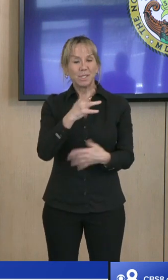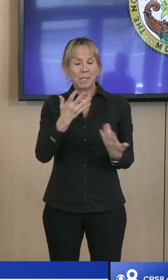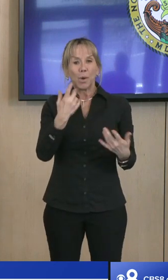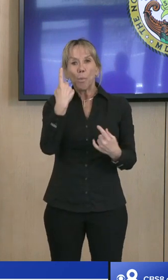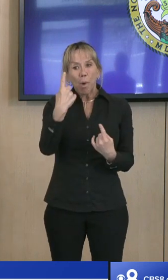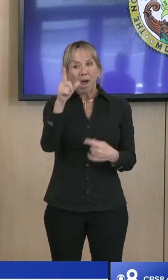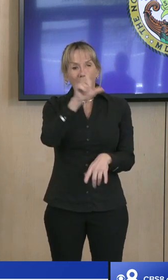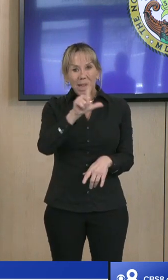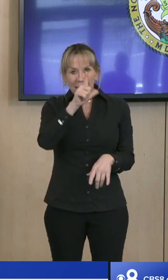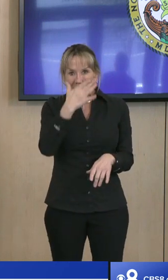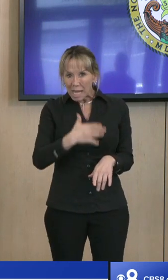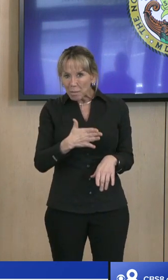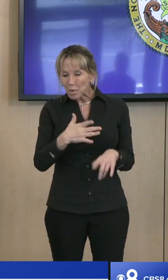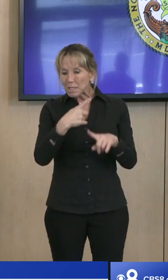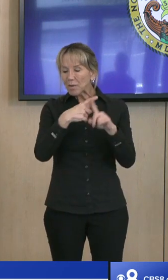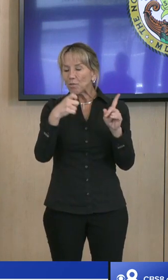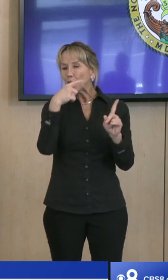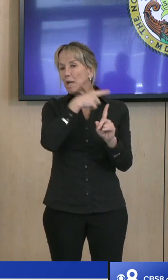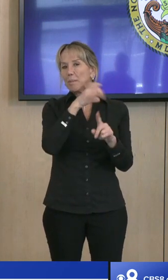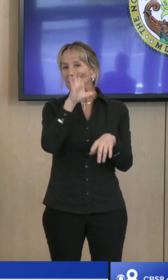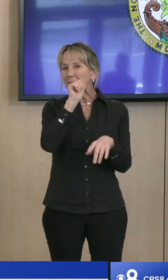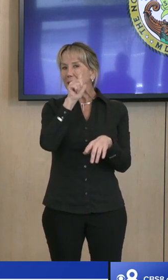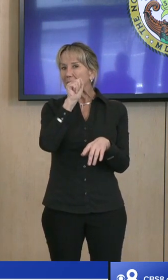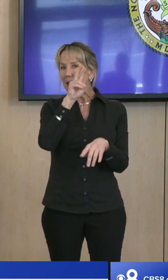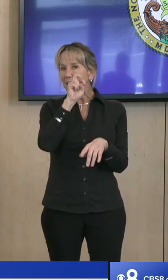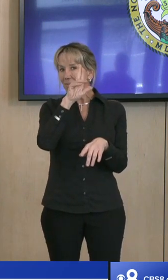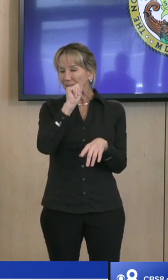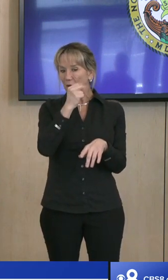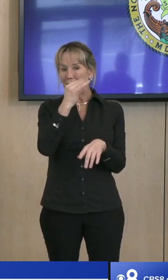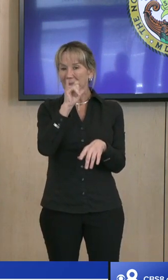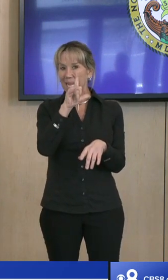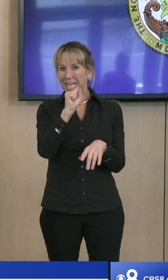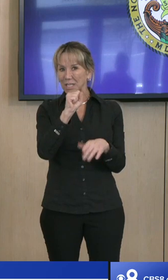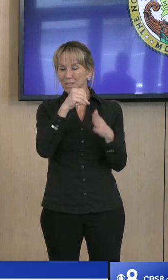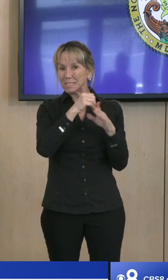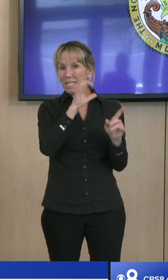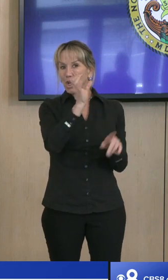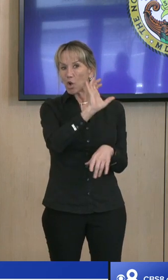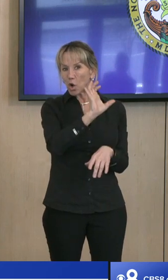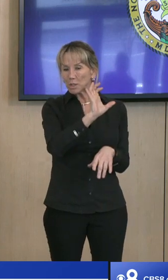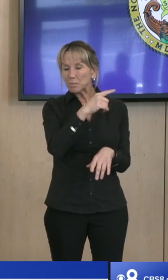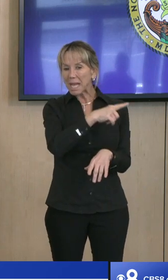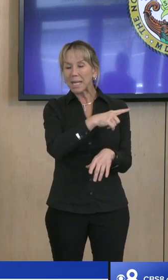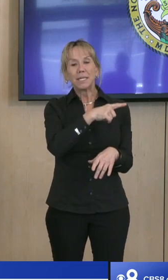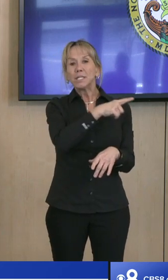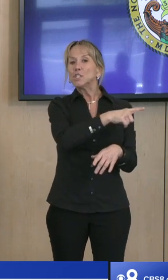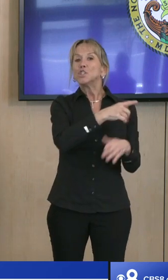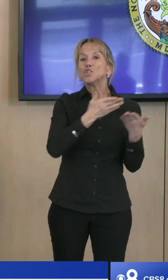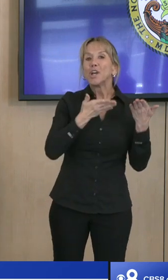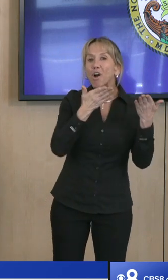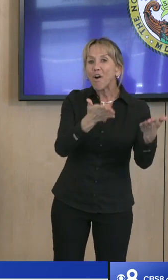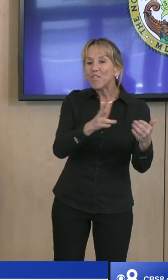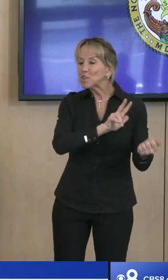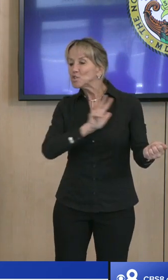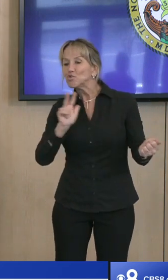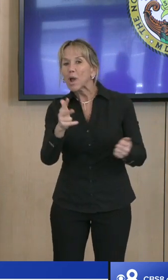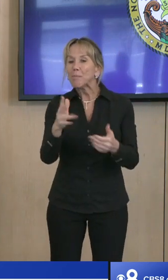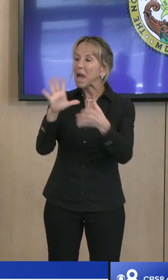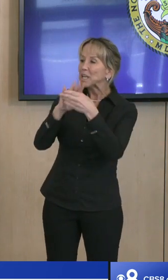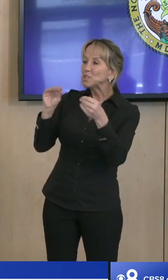librarian from Calavera Hills Elementary School in Carlsbad who offered free drive-by storytelling services to local